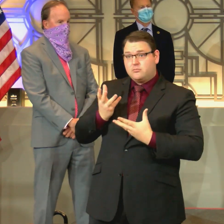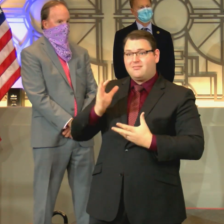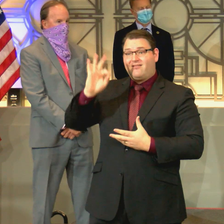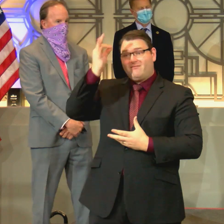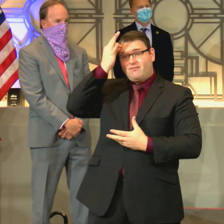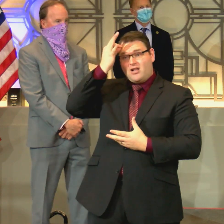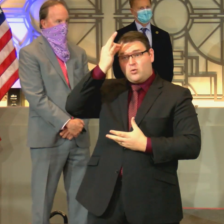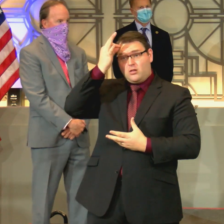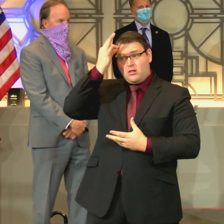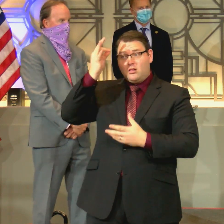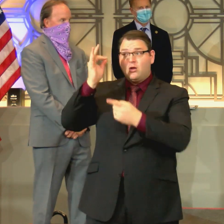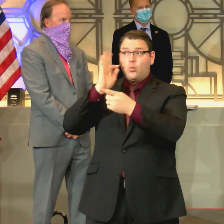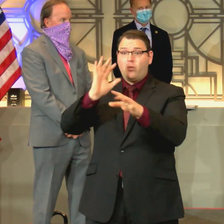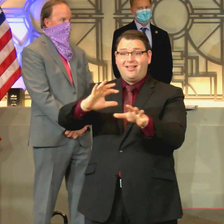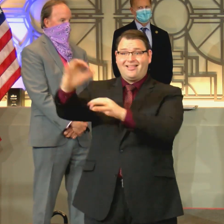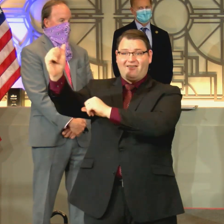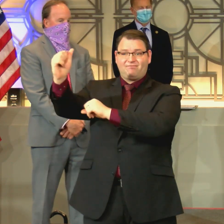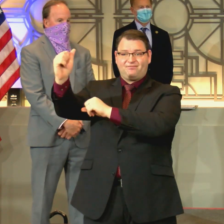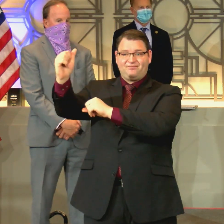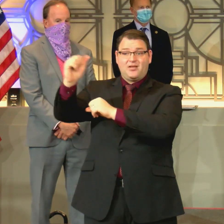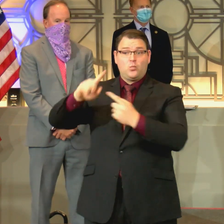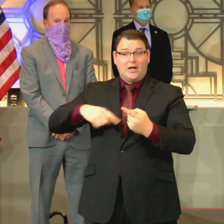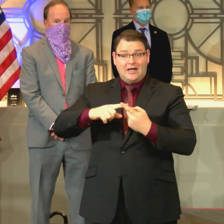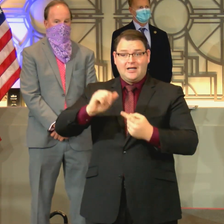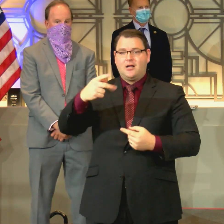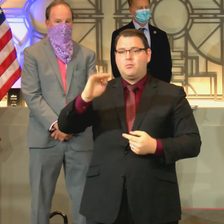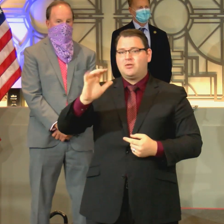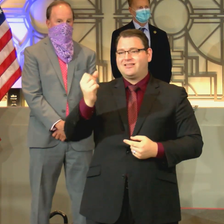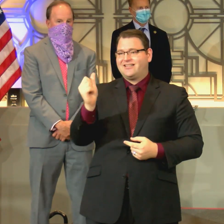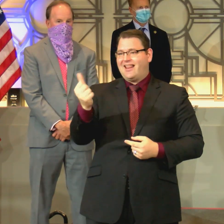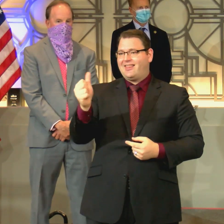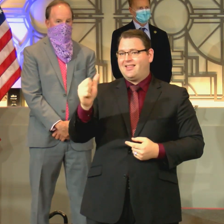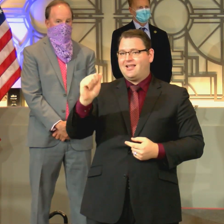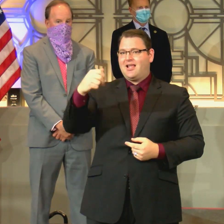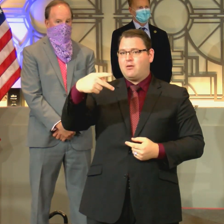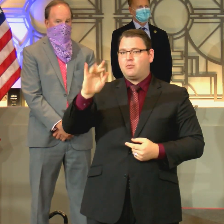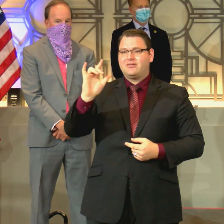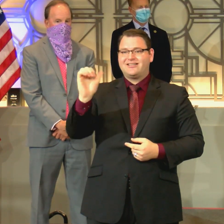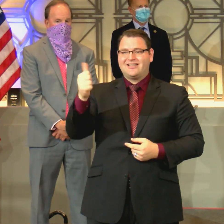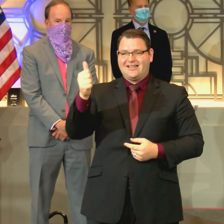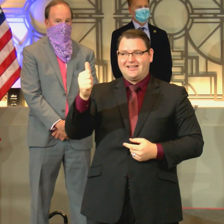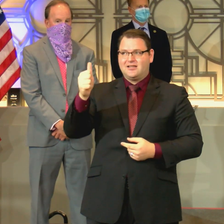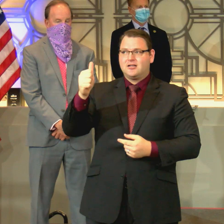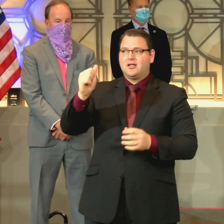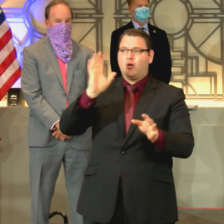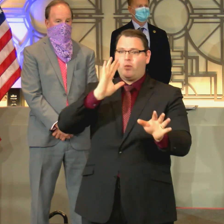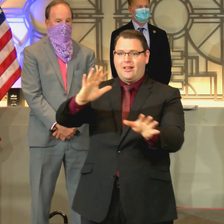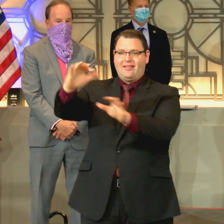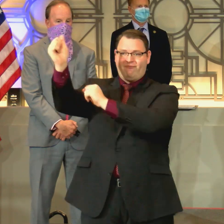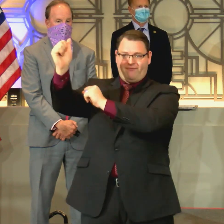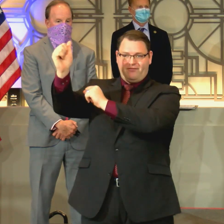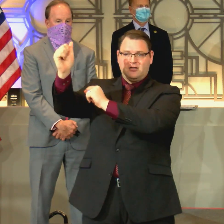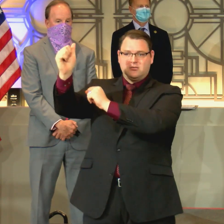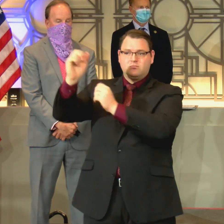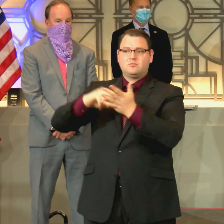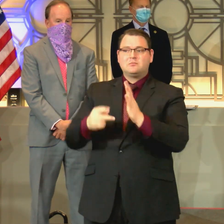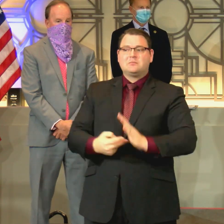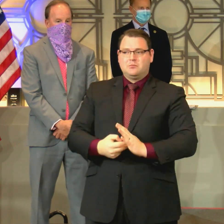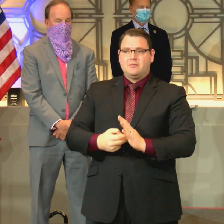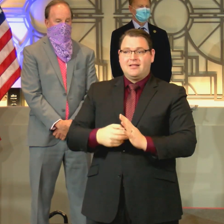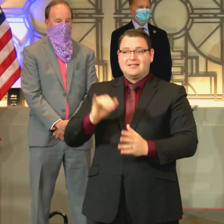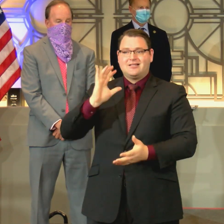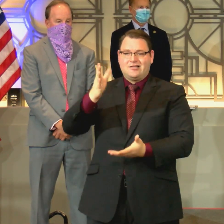by April the 10th. And that also would impact the PPEs provided by the federal government. Just got